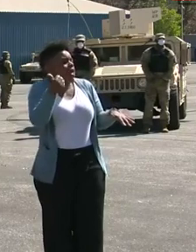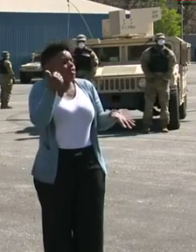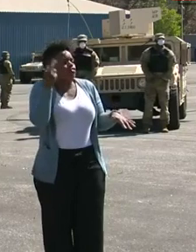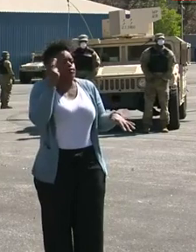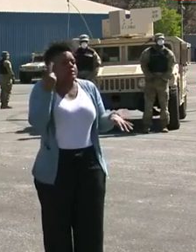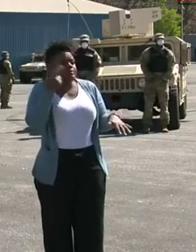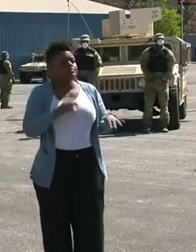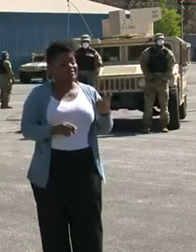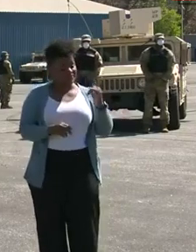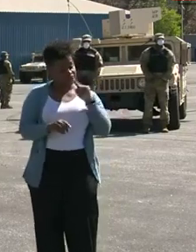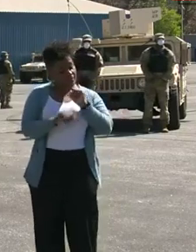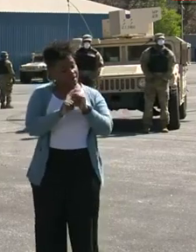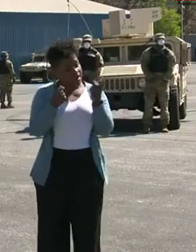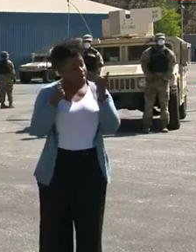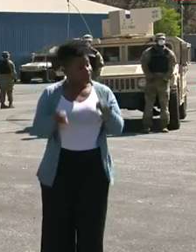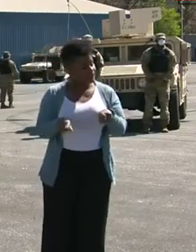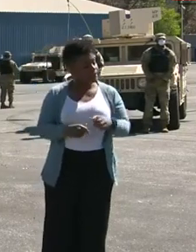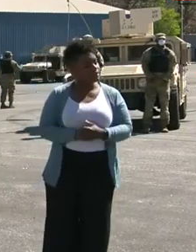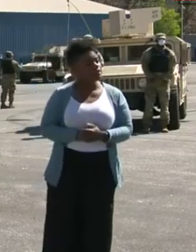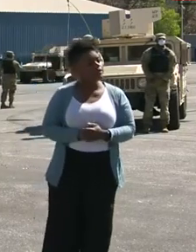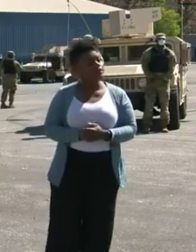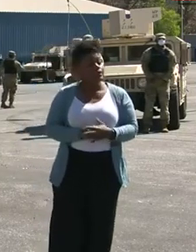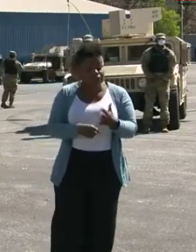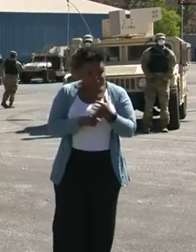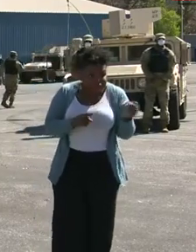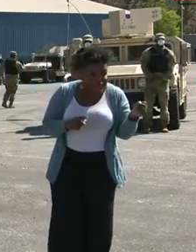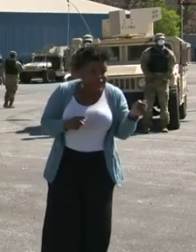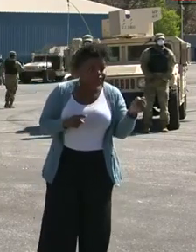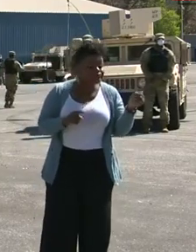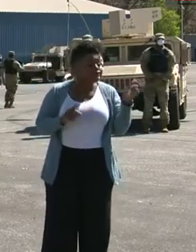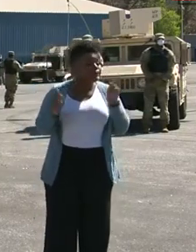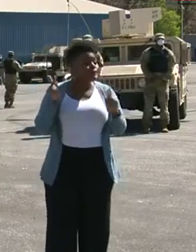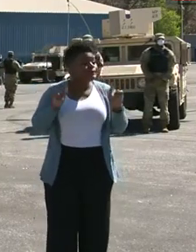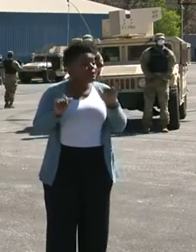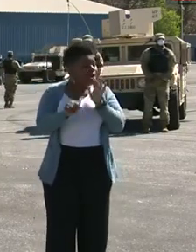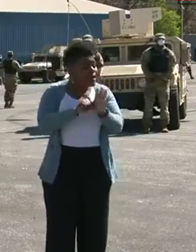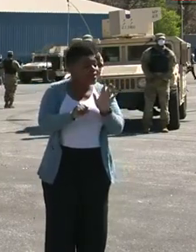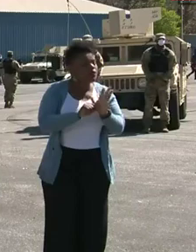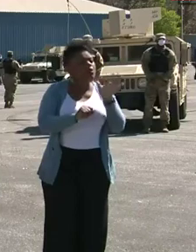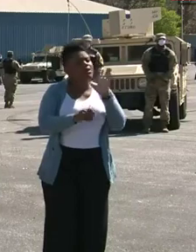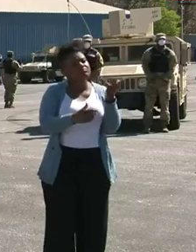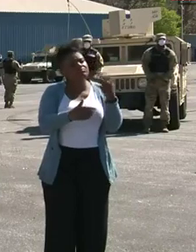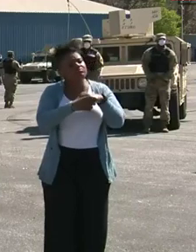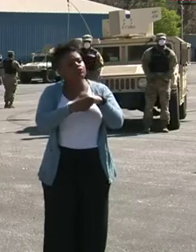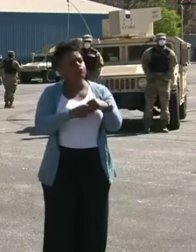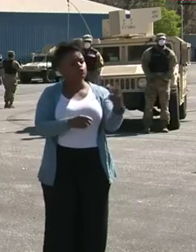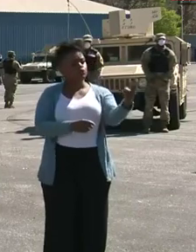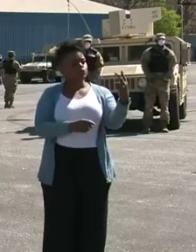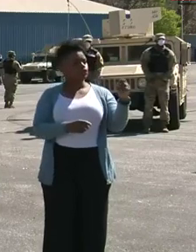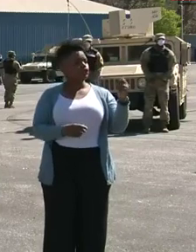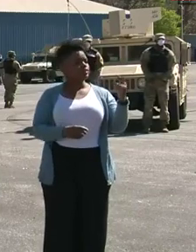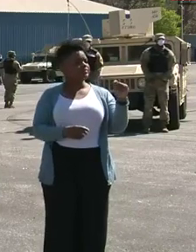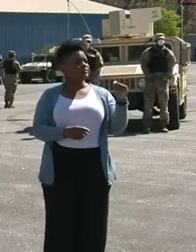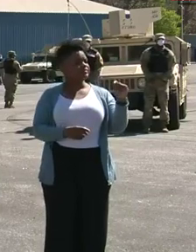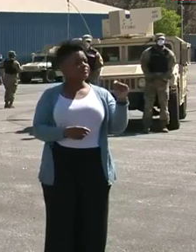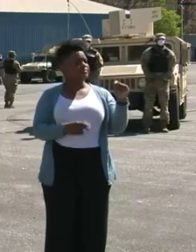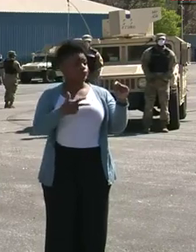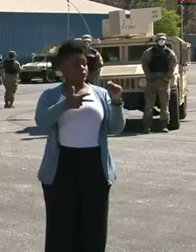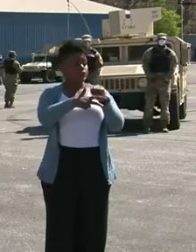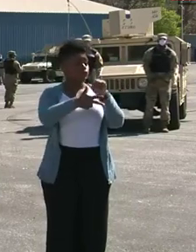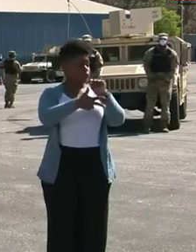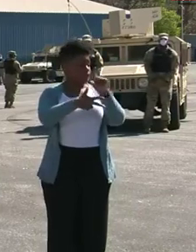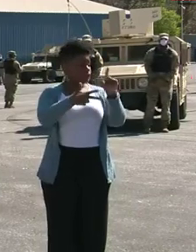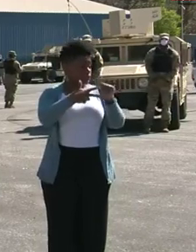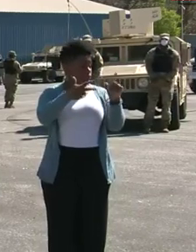adequate, then they can do combined platoons or combined shifts. So they could go to 3 24-hour shifts. They're not